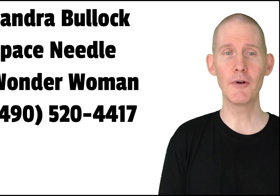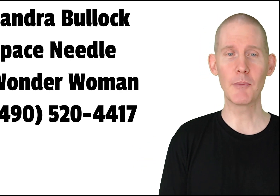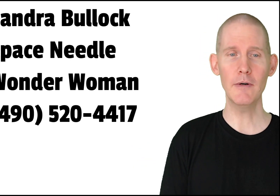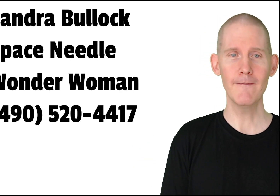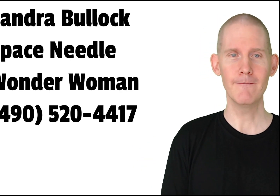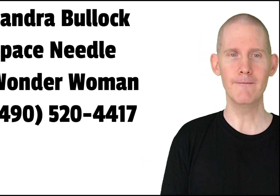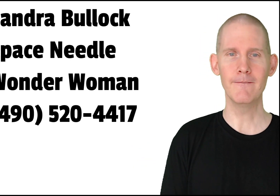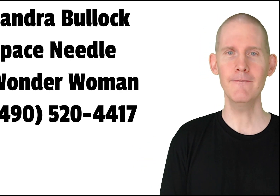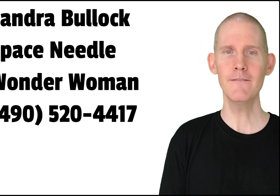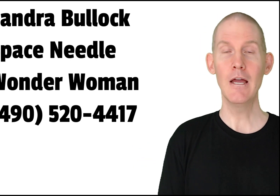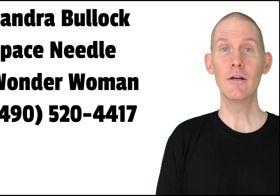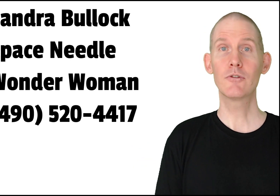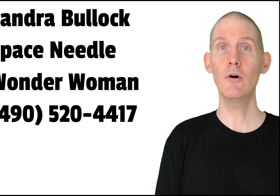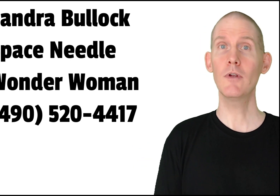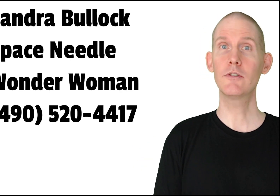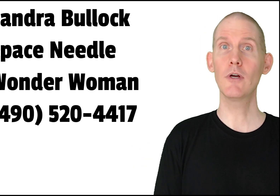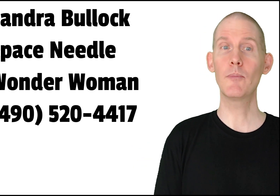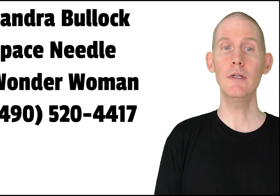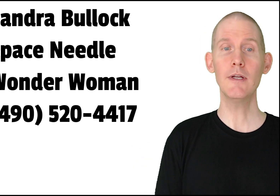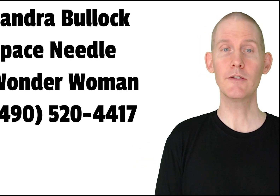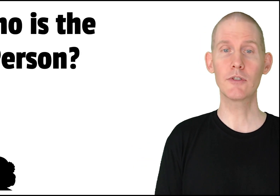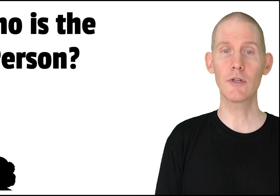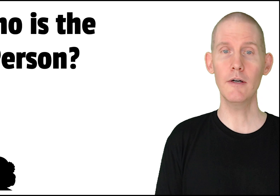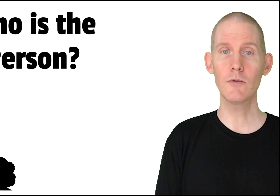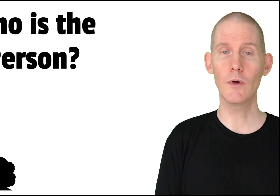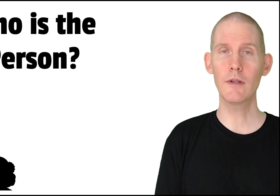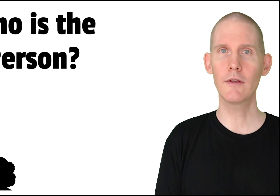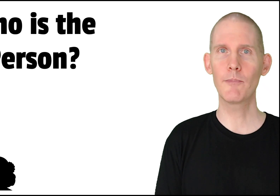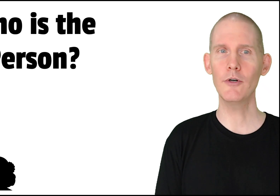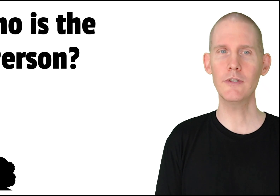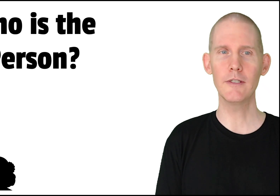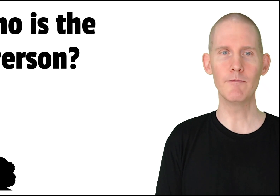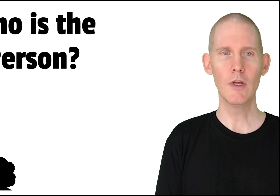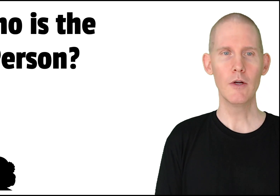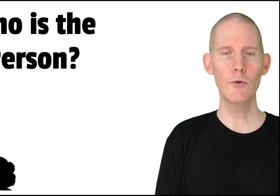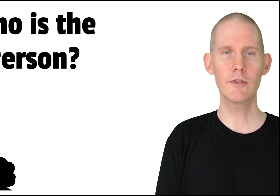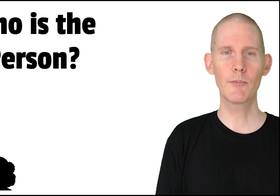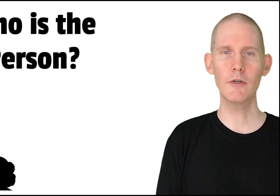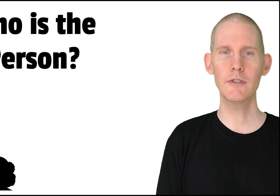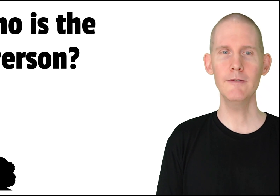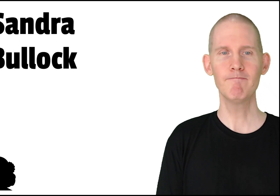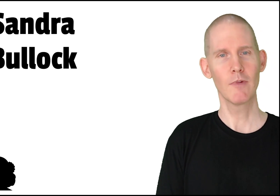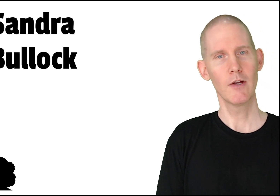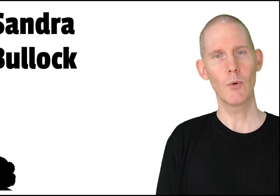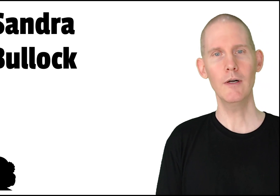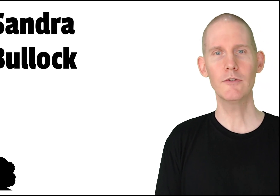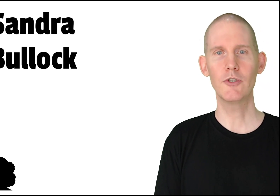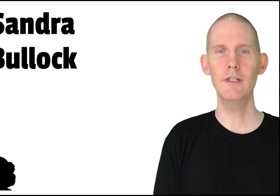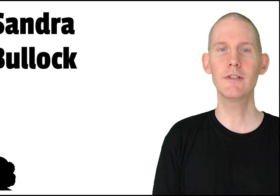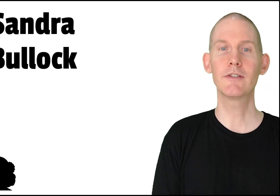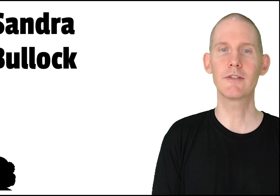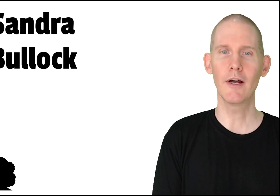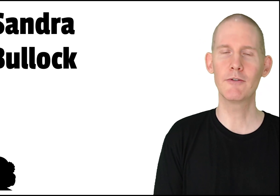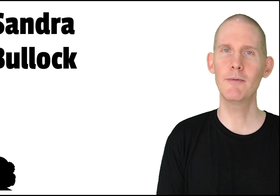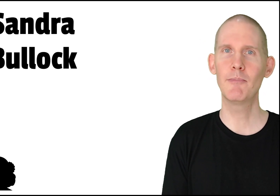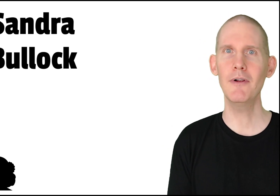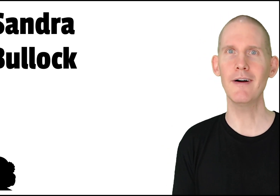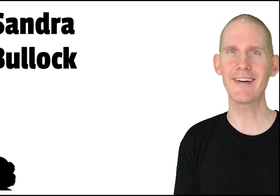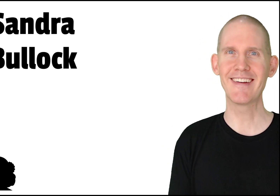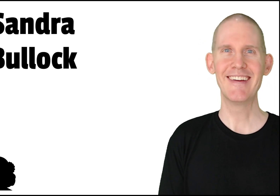number. So let's jump in and start with the person. Who is the person? Well, she's Sandra Bullock.